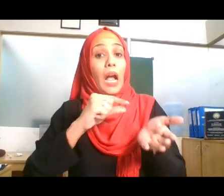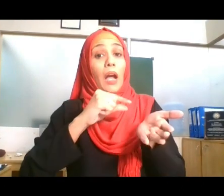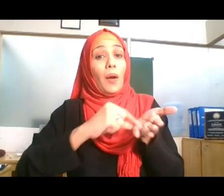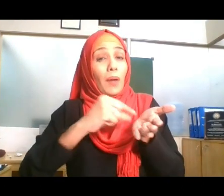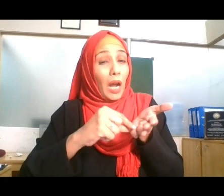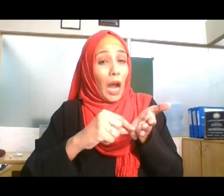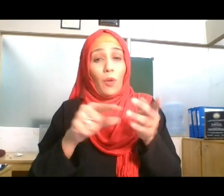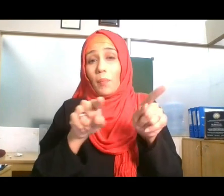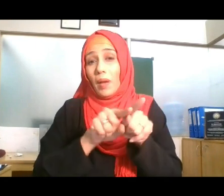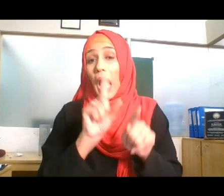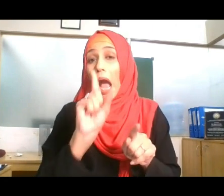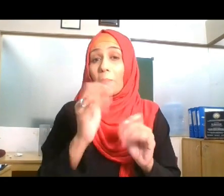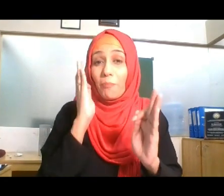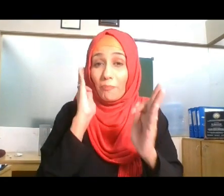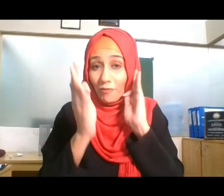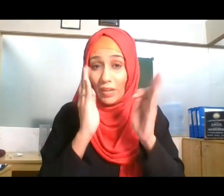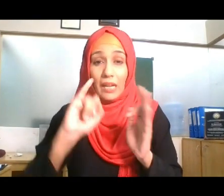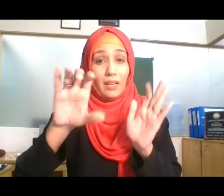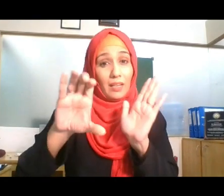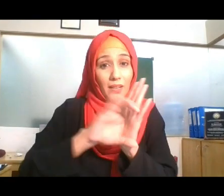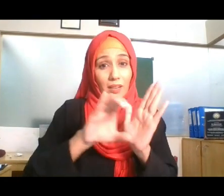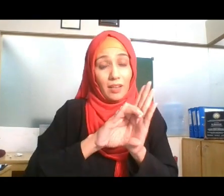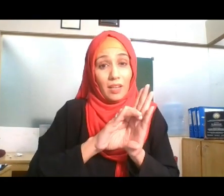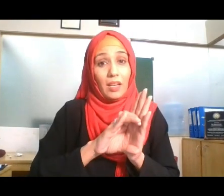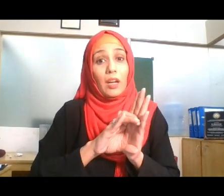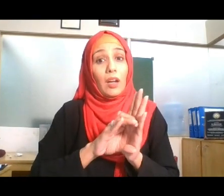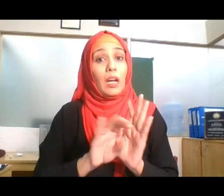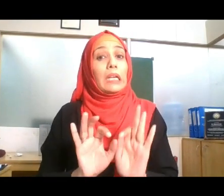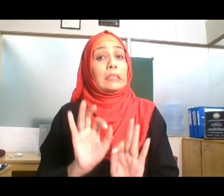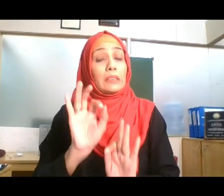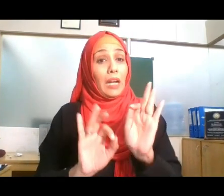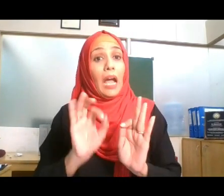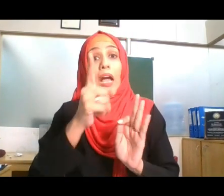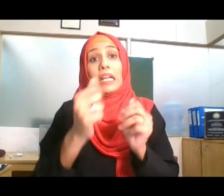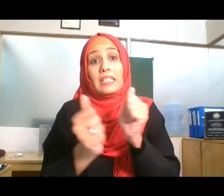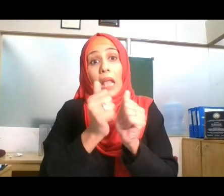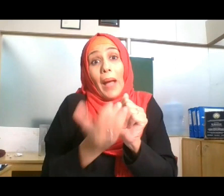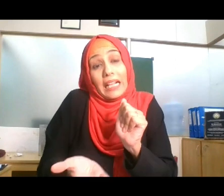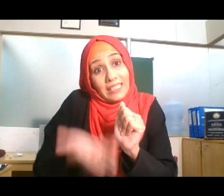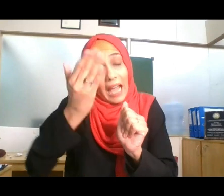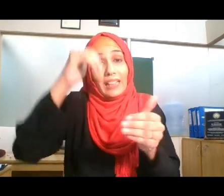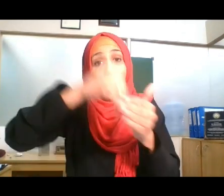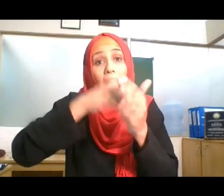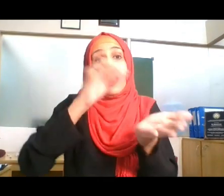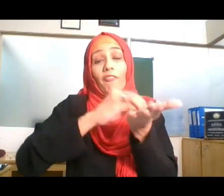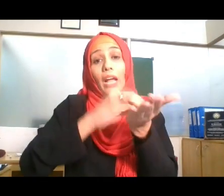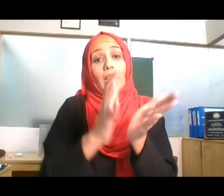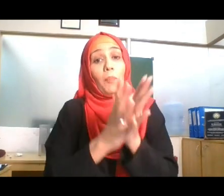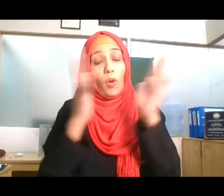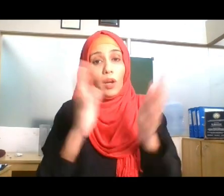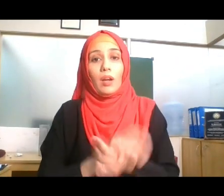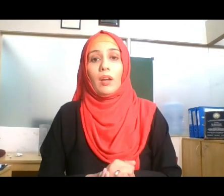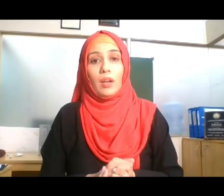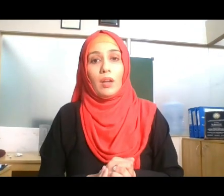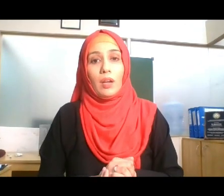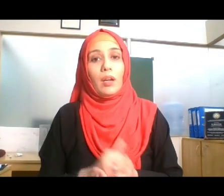to make your Facebook and Instagram posts more accessible. These infographics are available on our platform